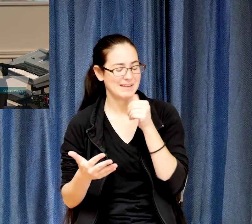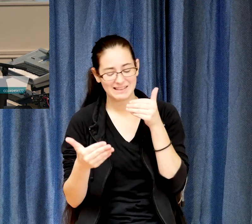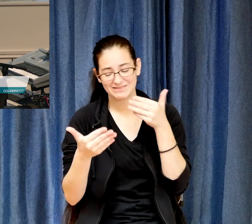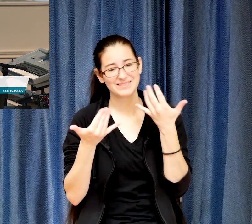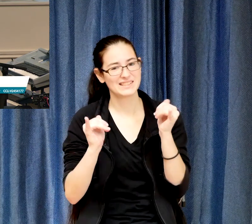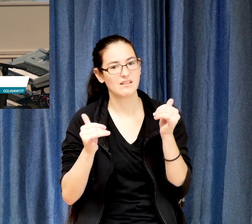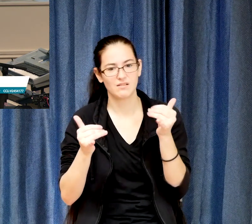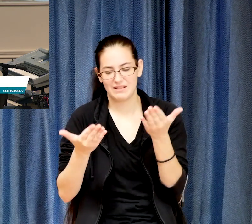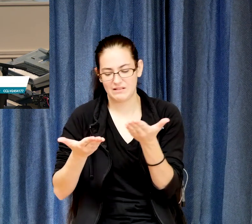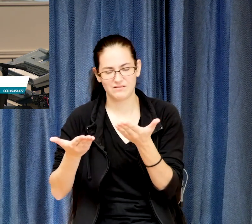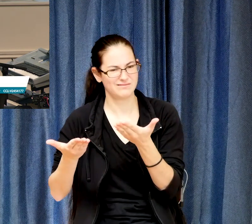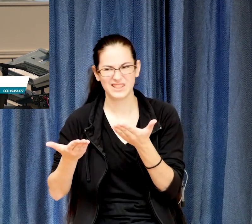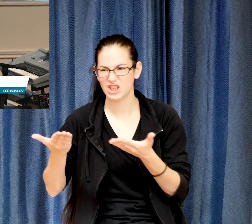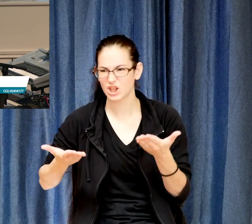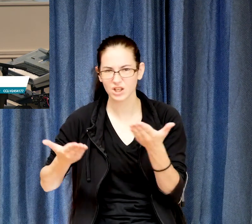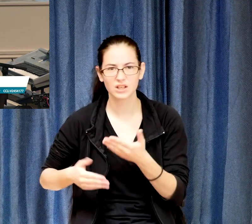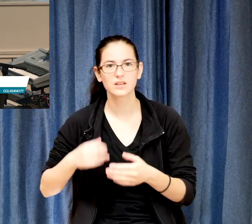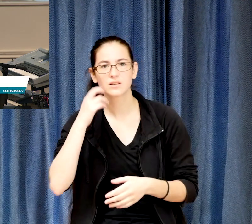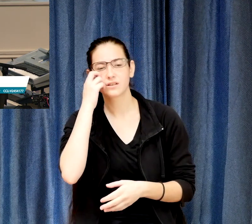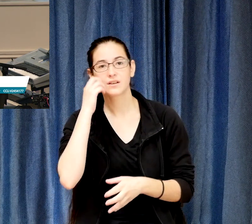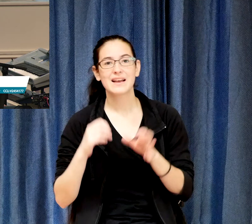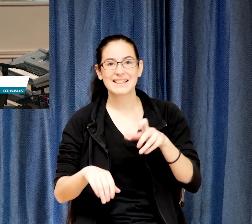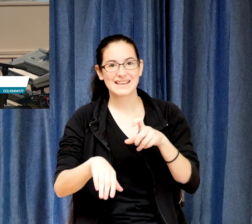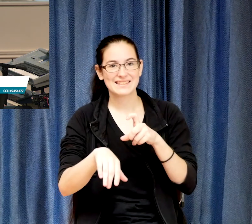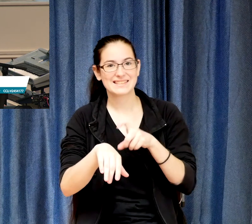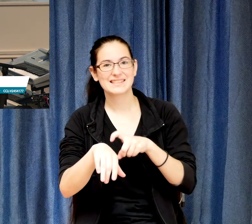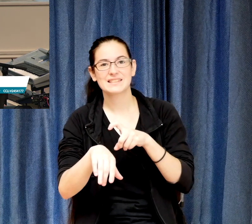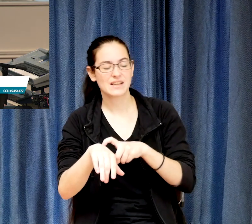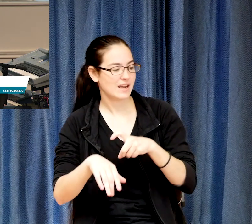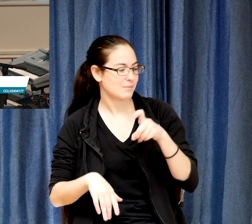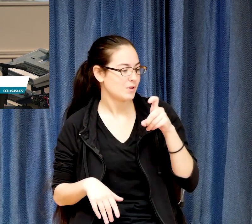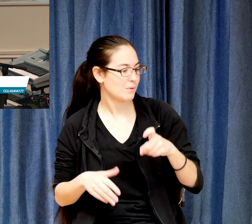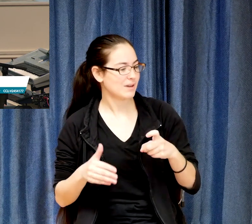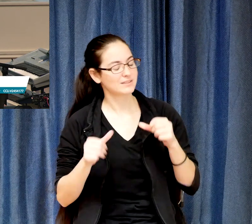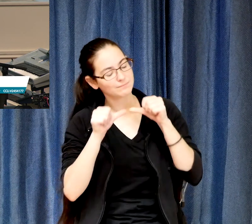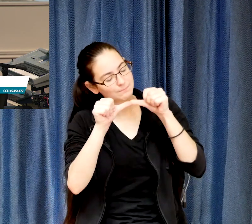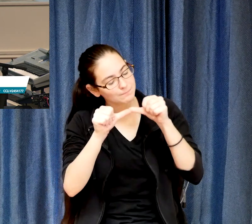near. That's the time you must keep on